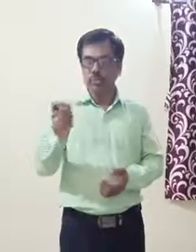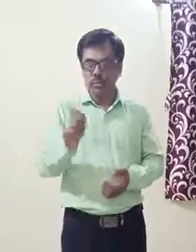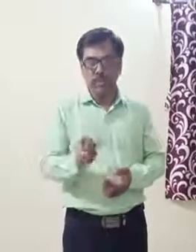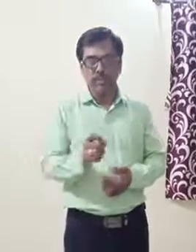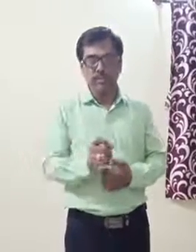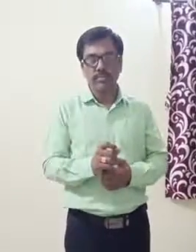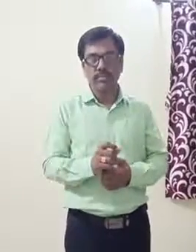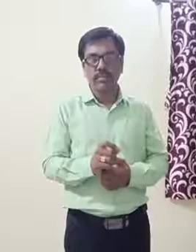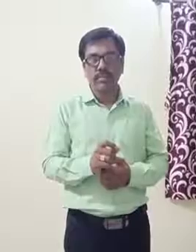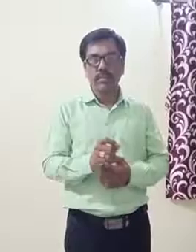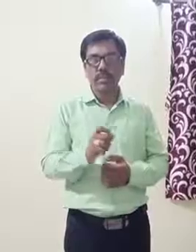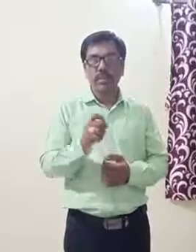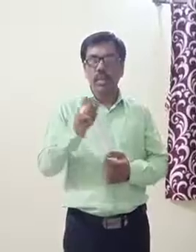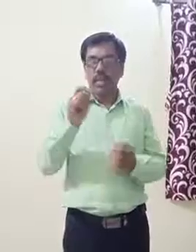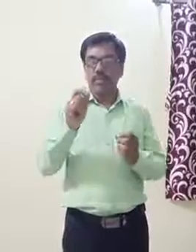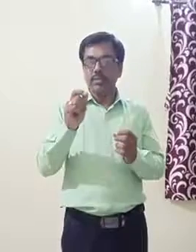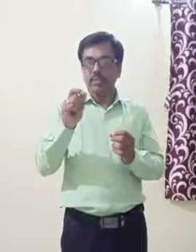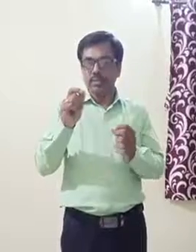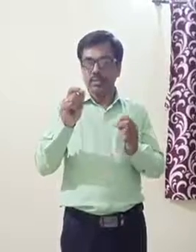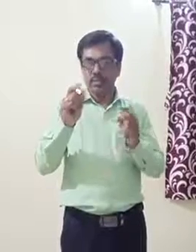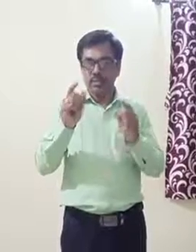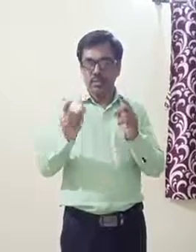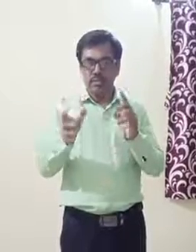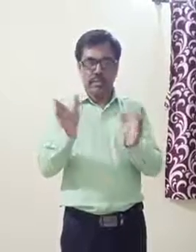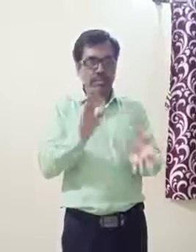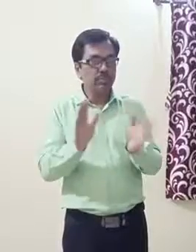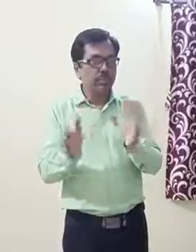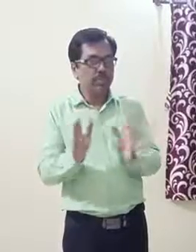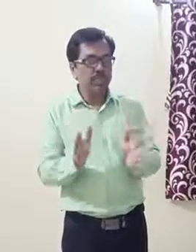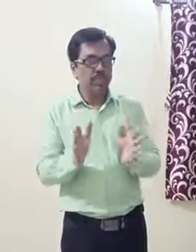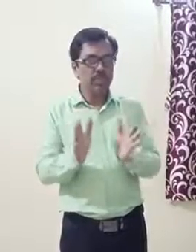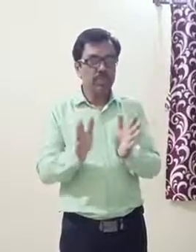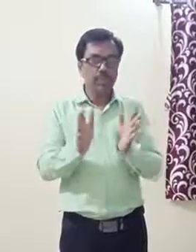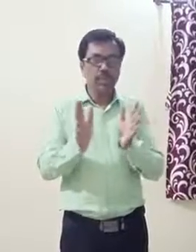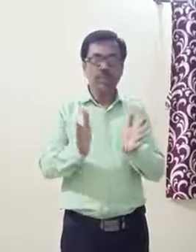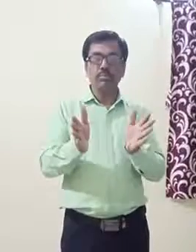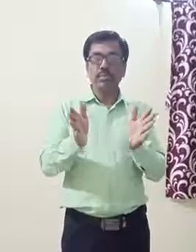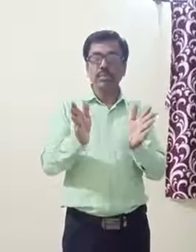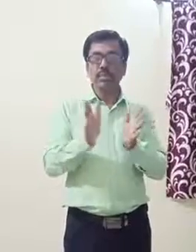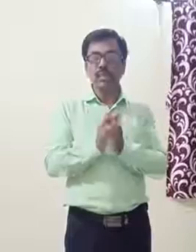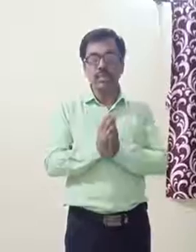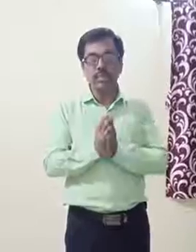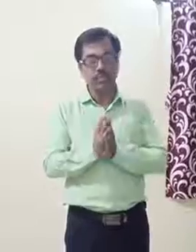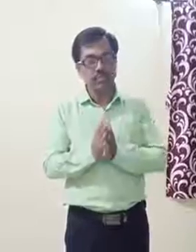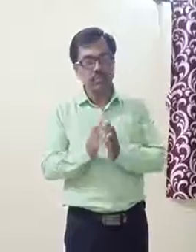monarch, and whatever may be changes, means all the political and constitutional